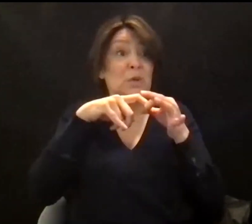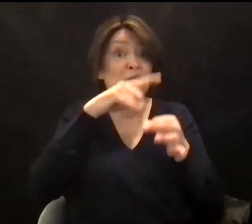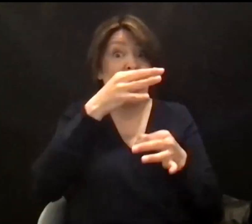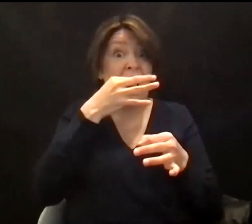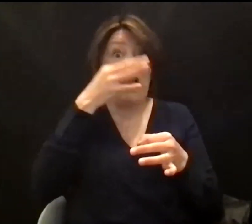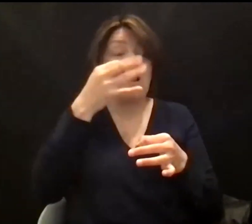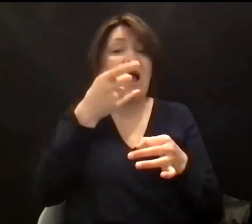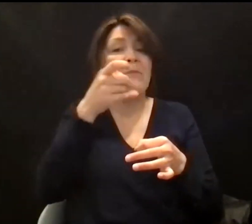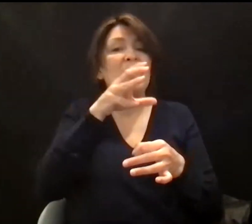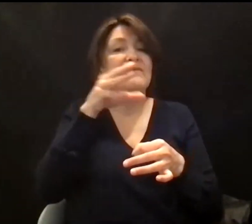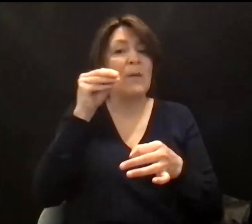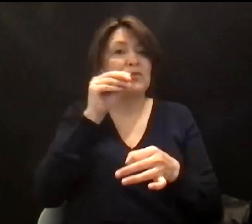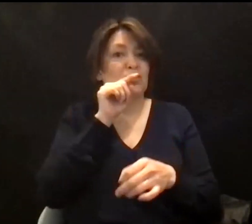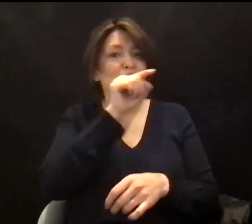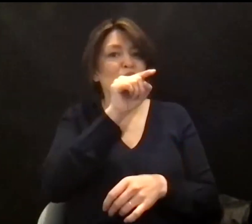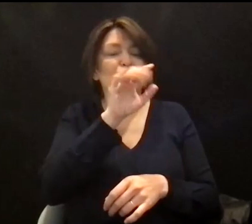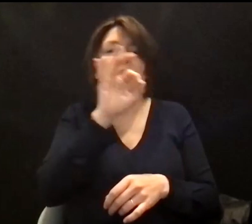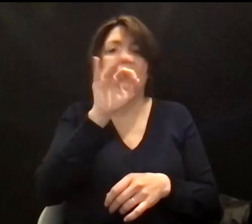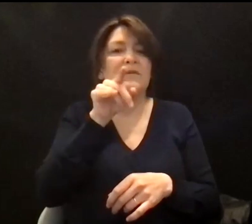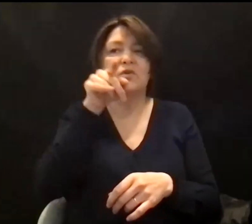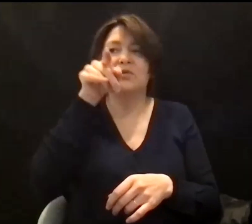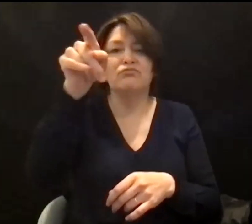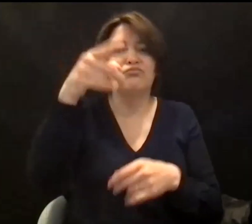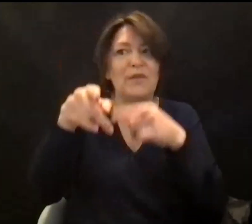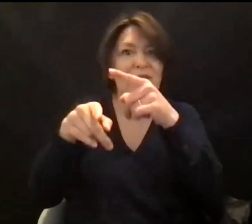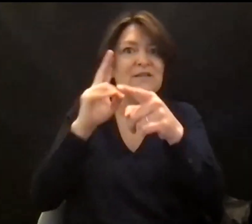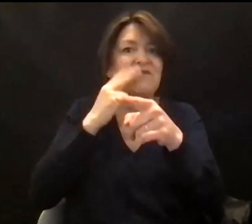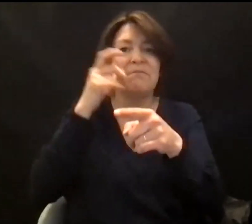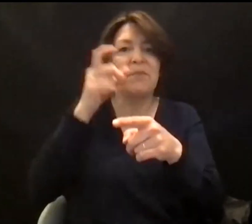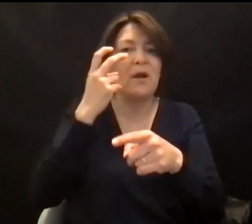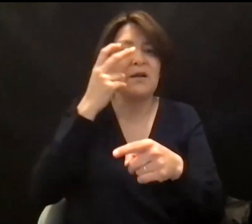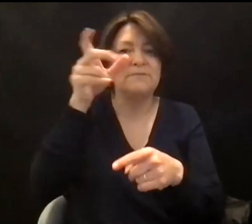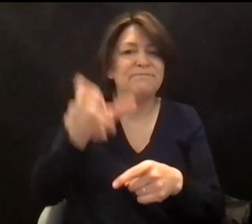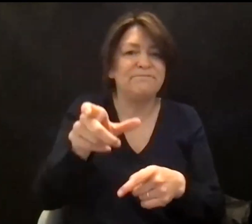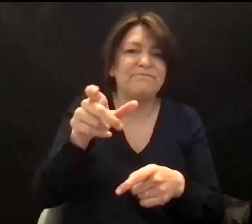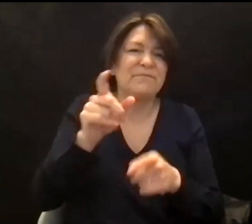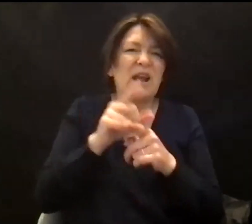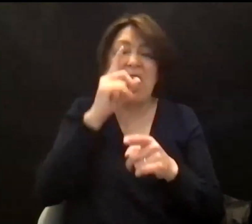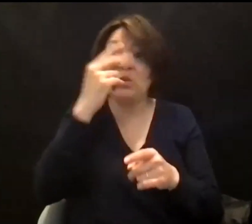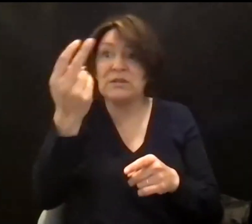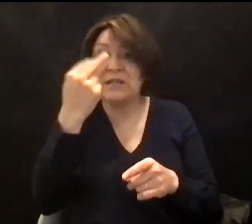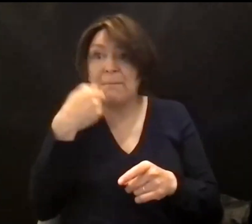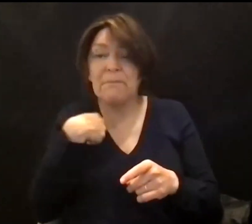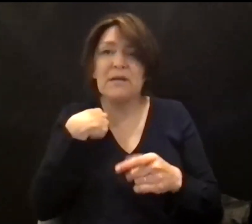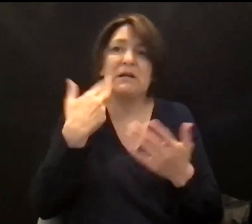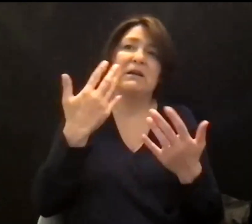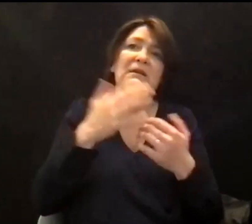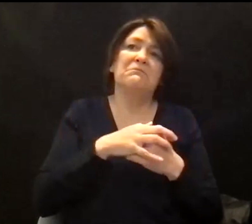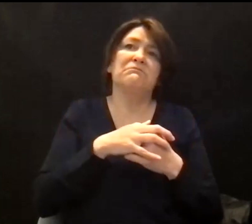it's important that when you ask questions, you do it in a way that sort of puts the ownership back on you, not onto the deafblind person. So don't say,